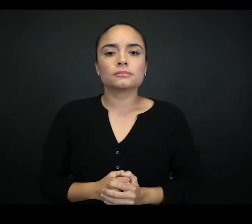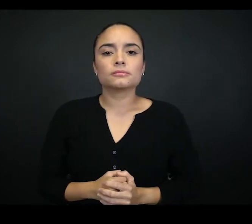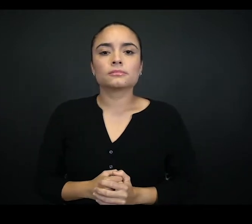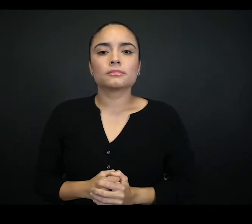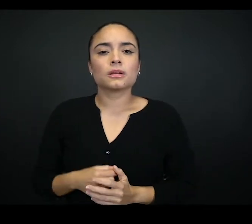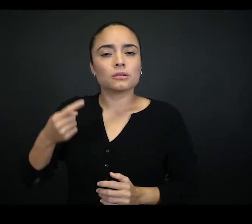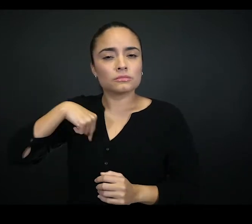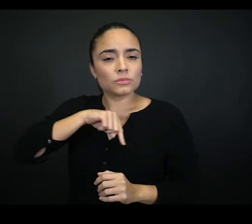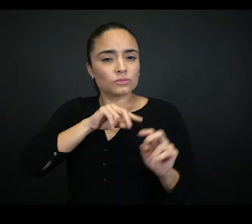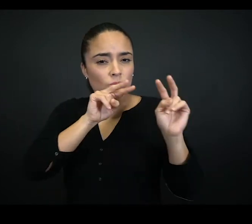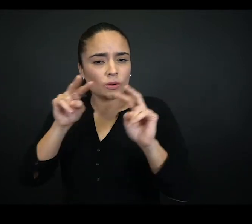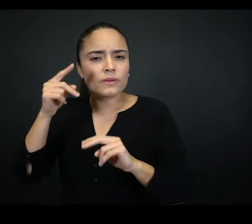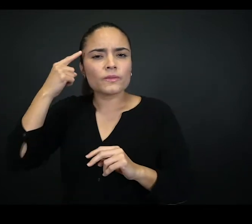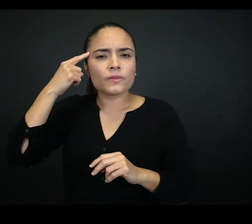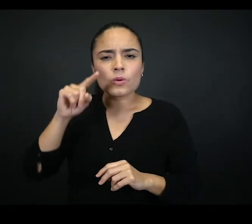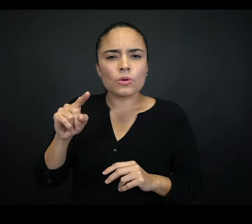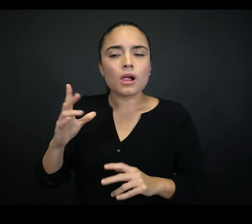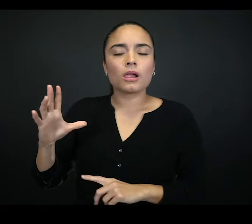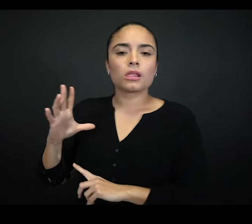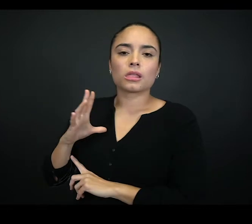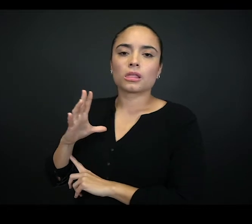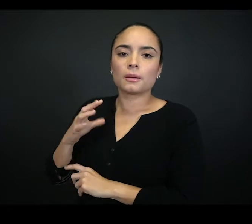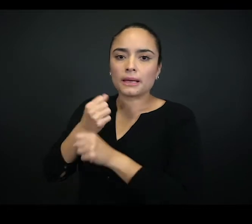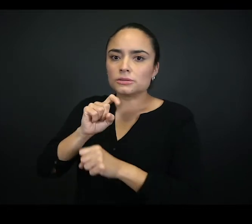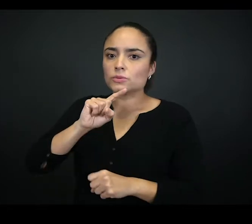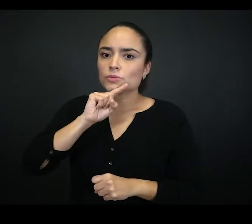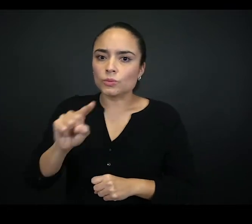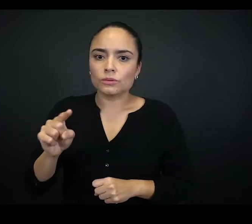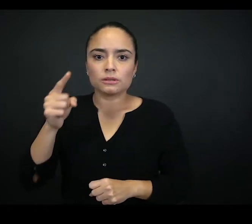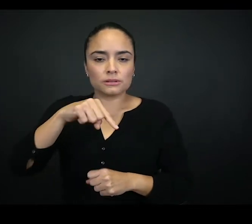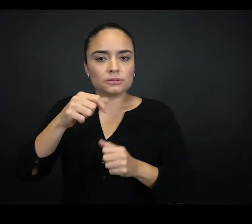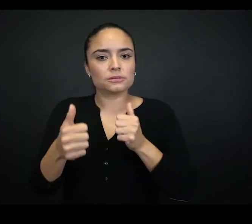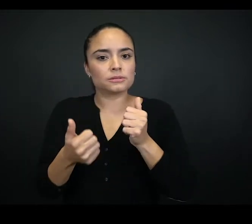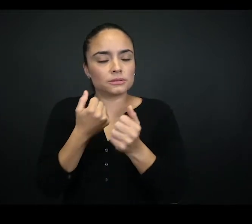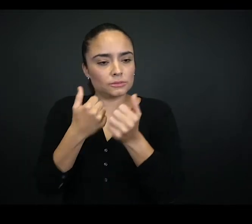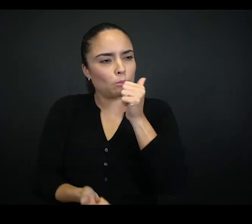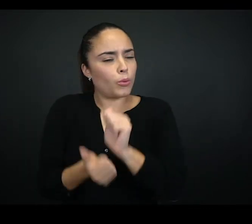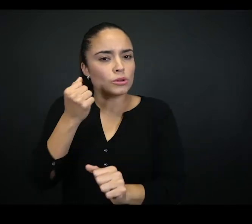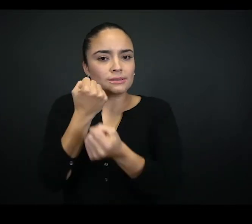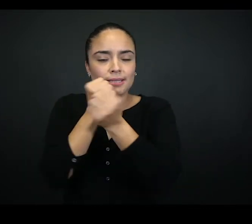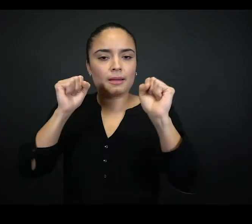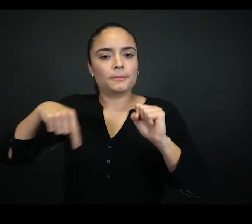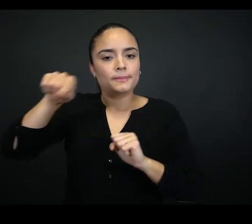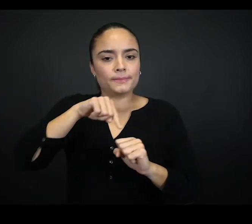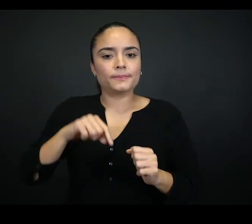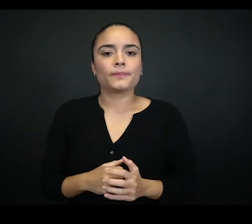their supplies that they use into a sharps container. And this is one of the really